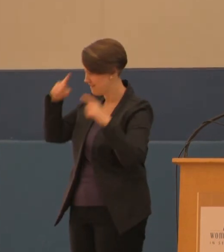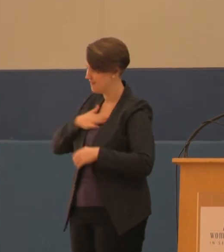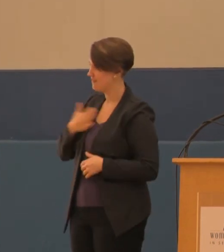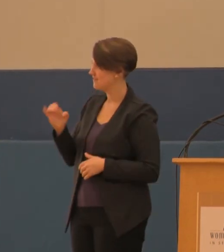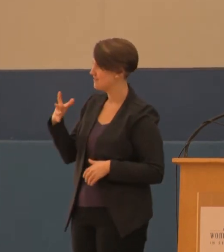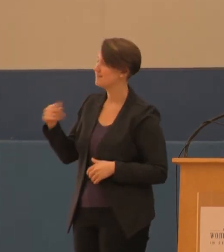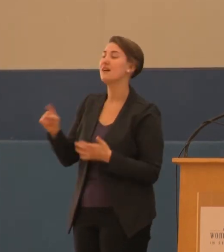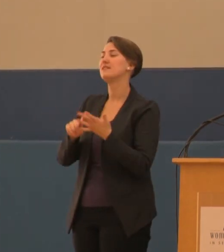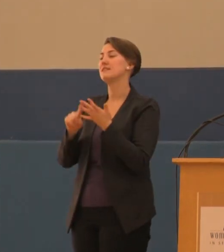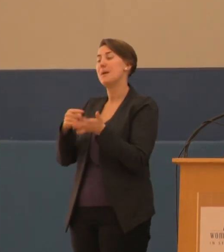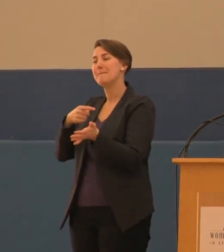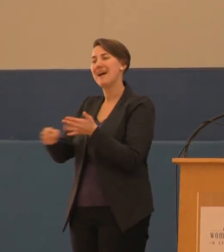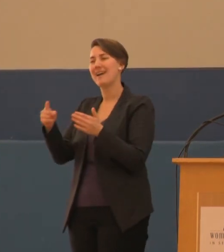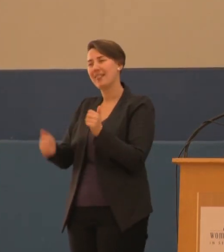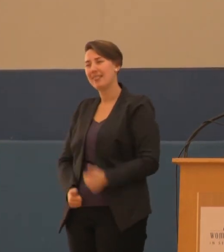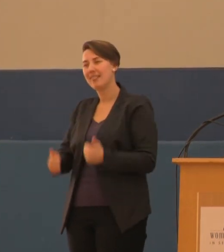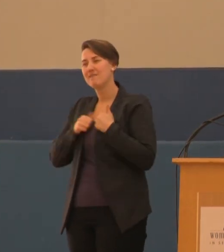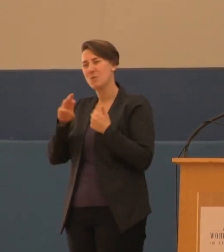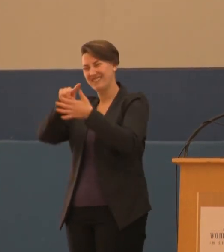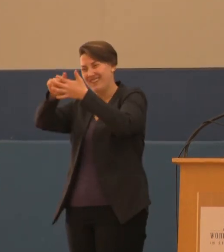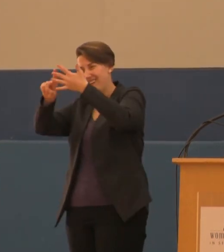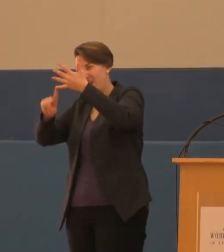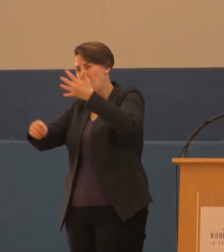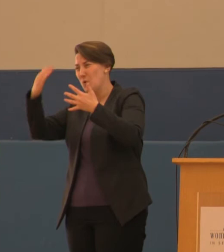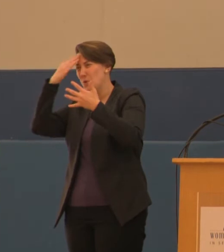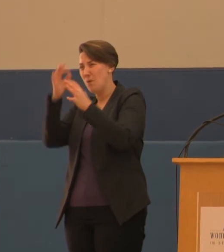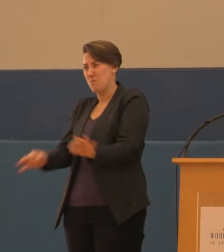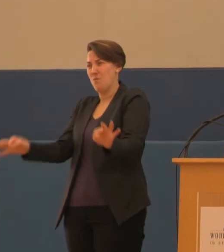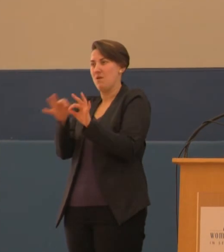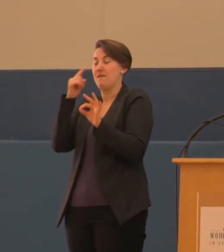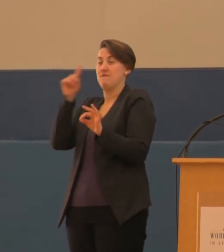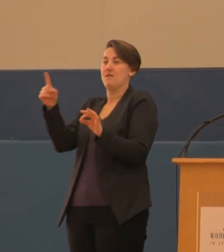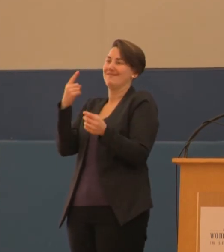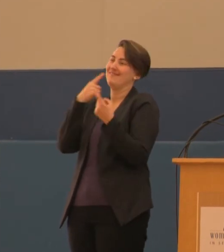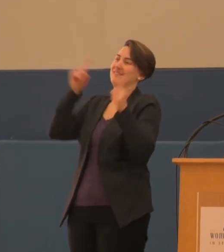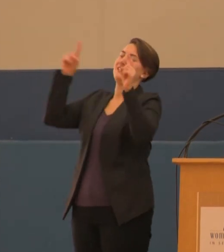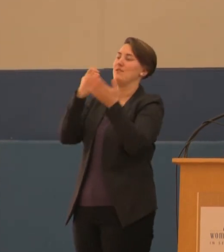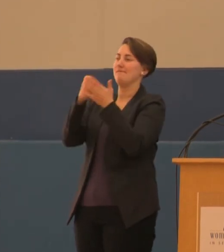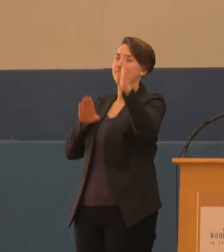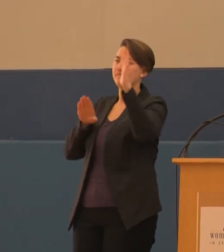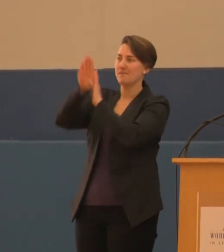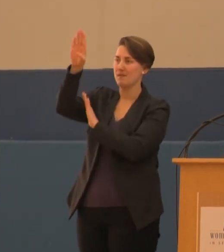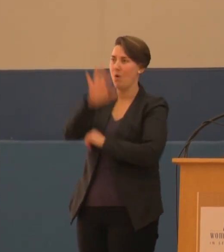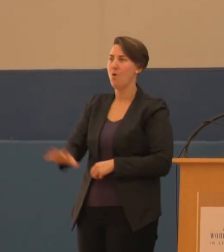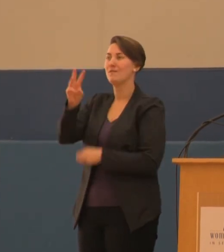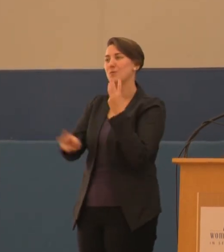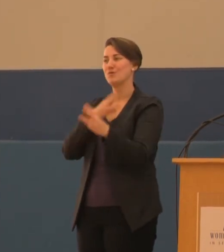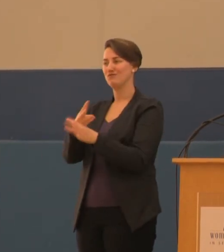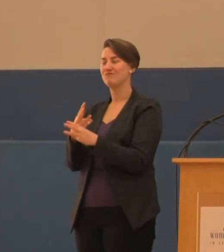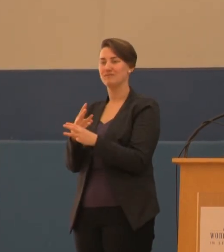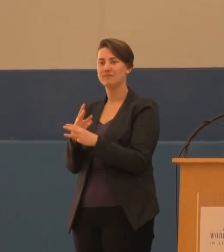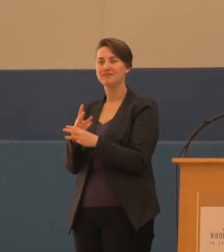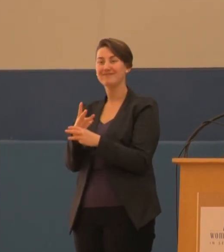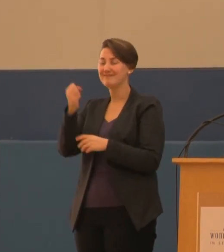leave, paying a living wage. We know these are essential to a thriving and happy economy, society, and world.